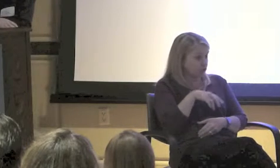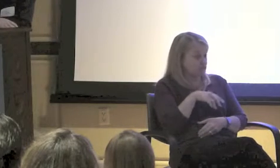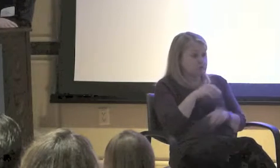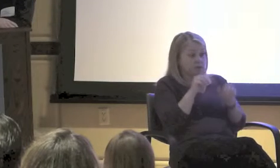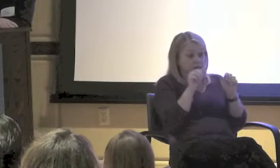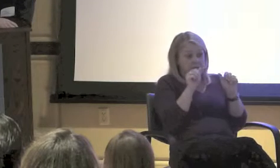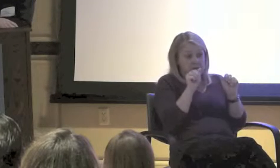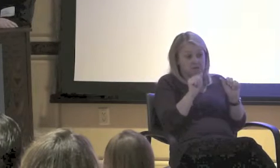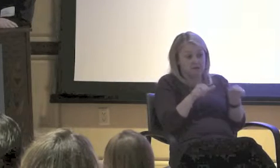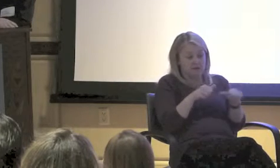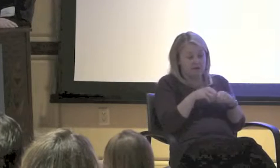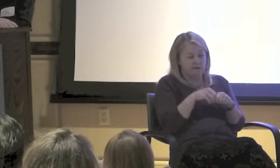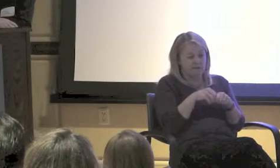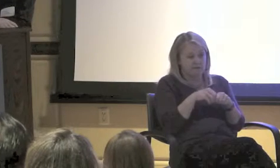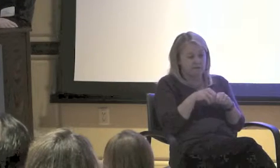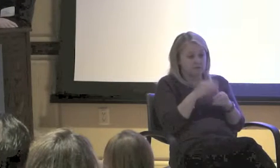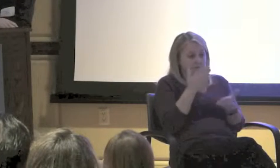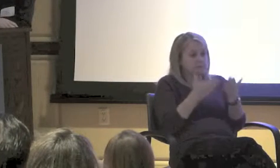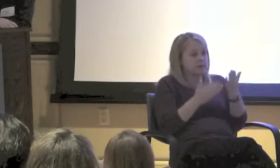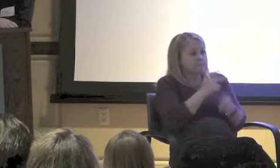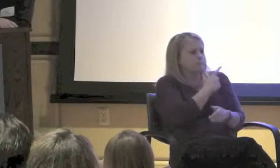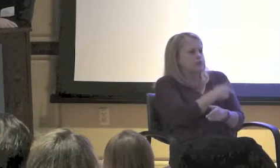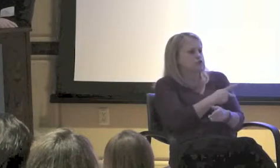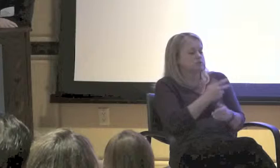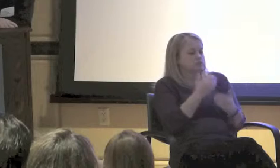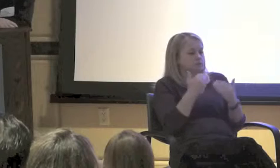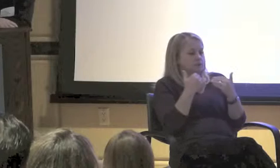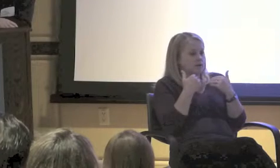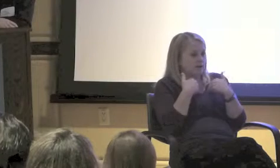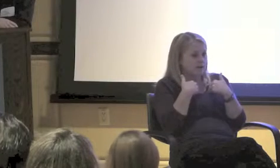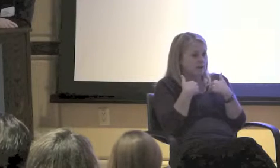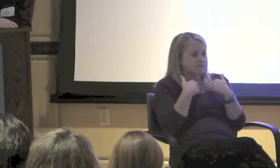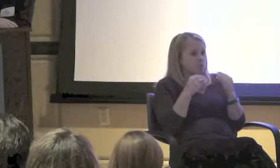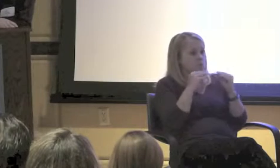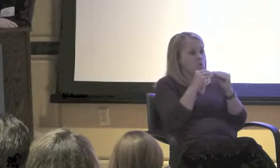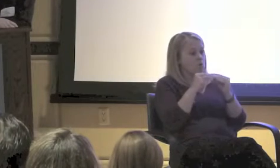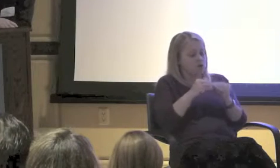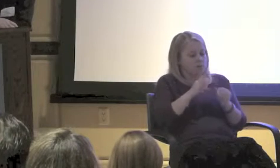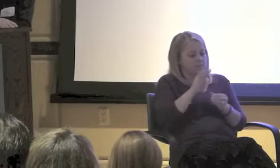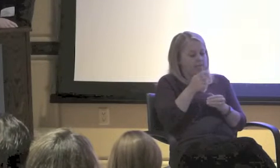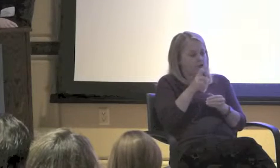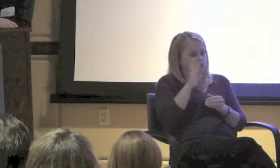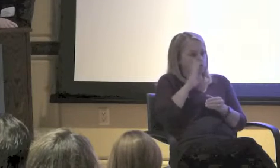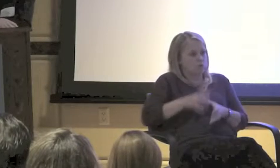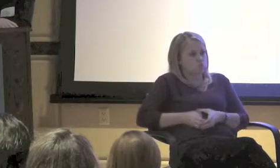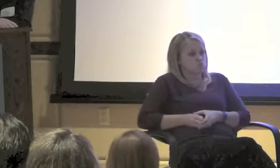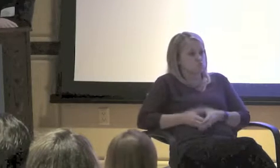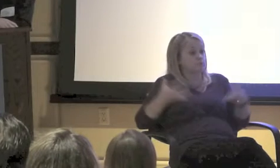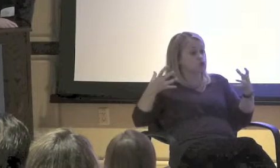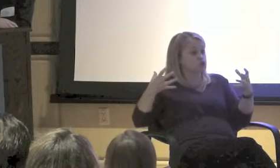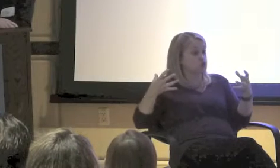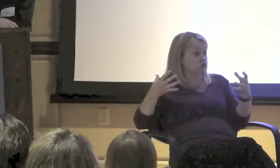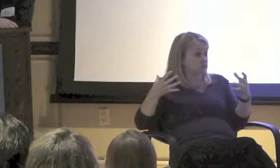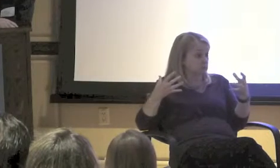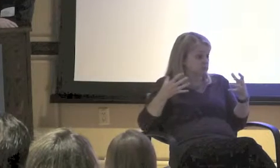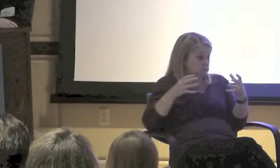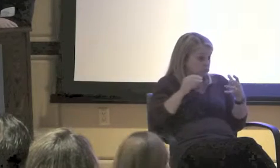You may be at a greater, patients who have this are at a greater risk of having a bladder rupture, particularly if they engage